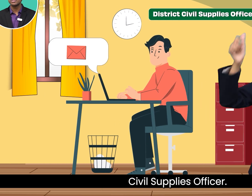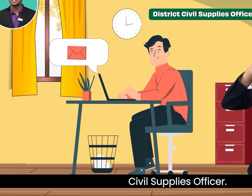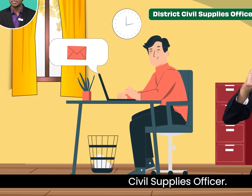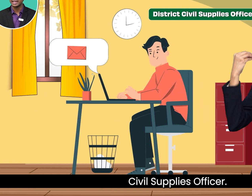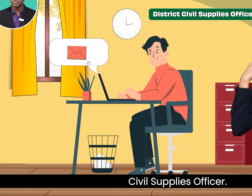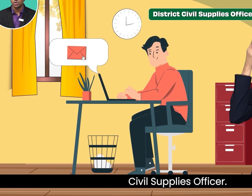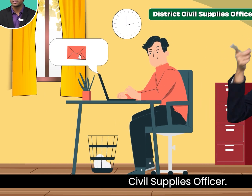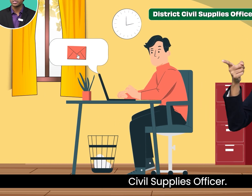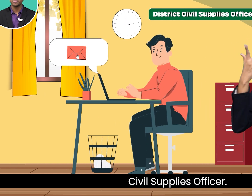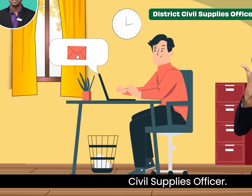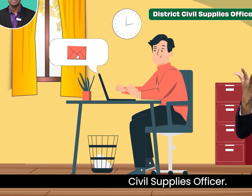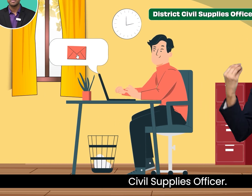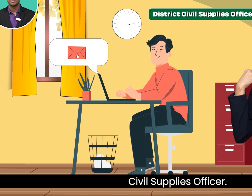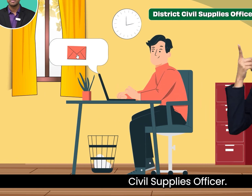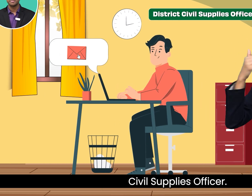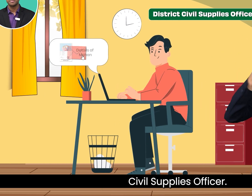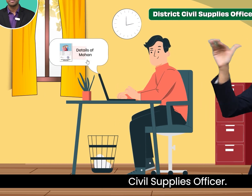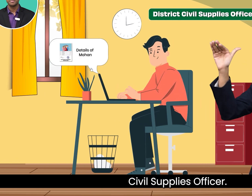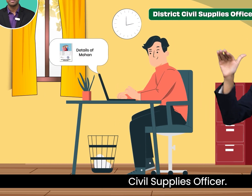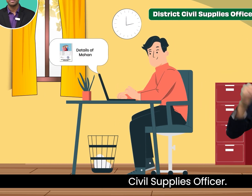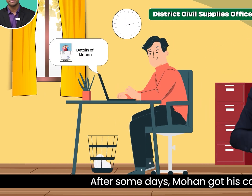district civil supplies officer.